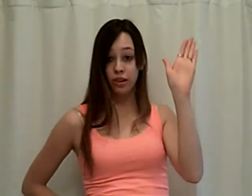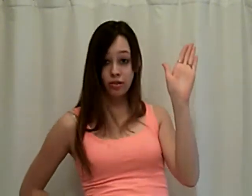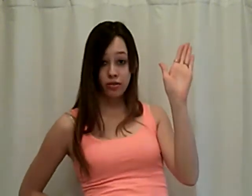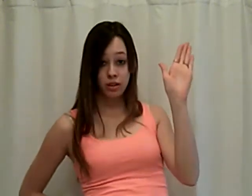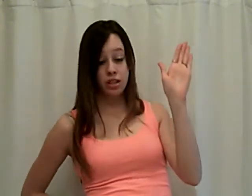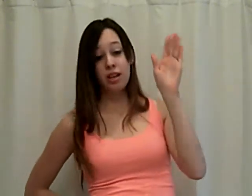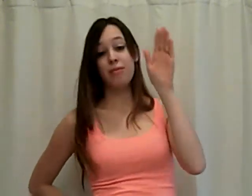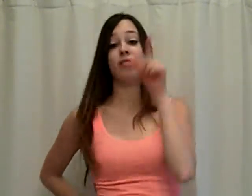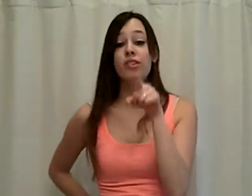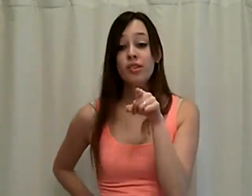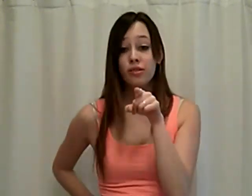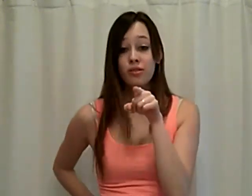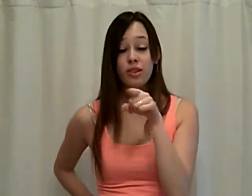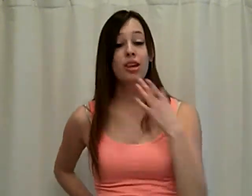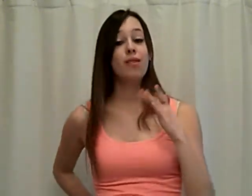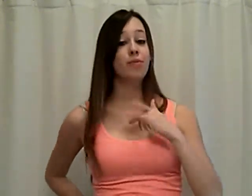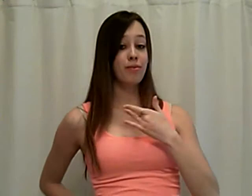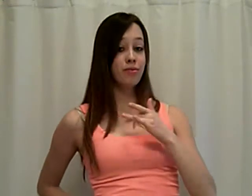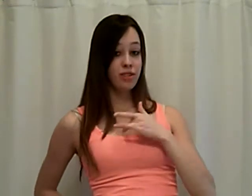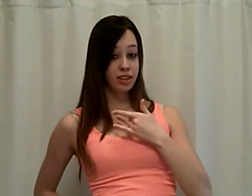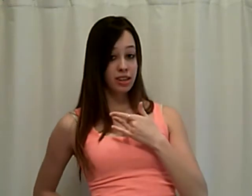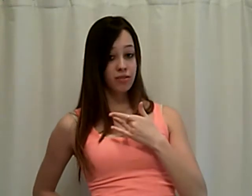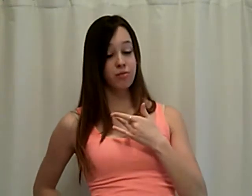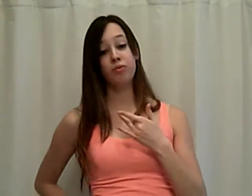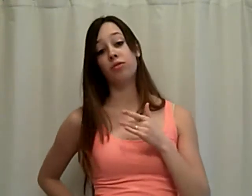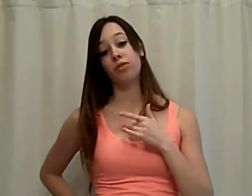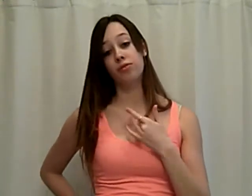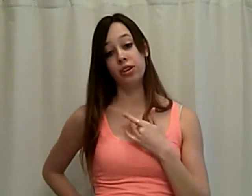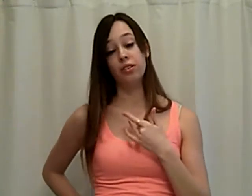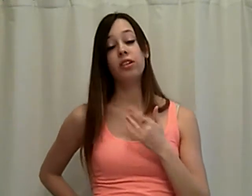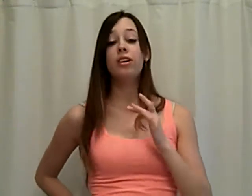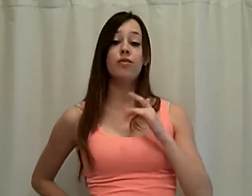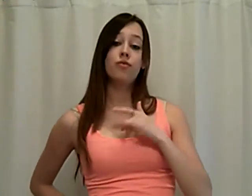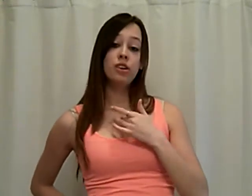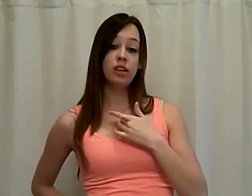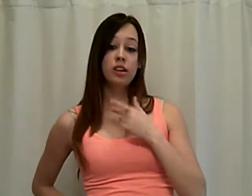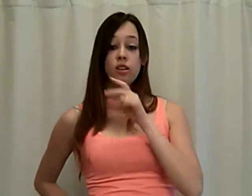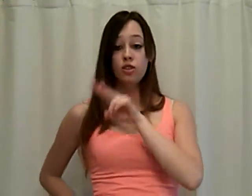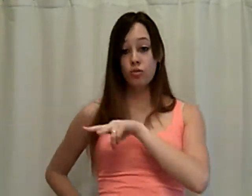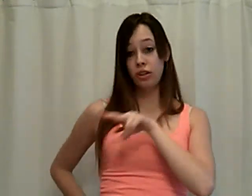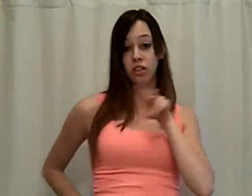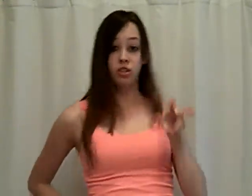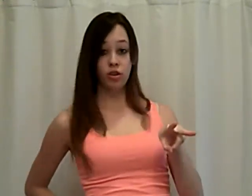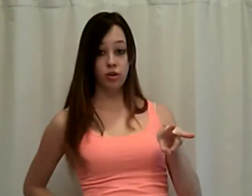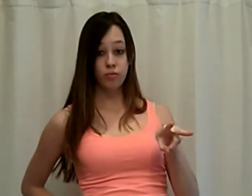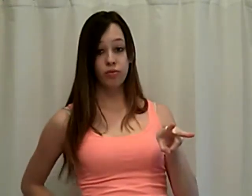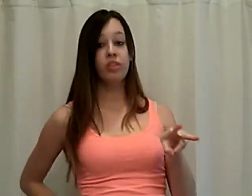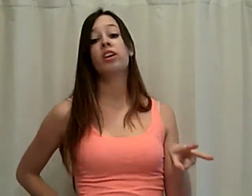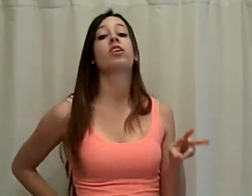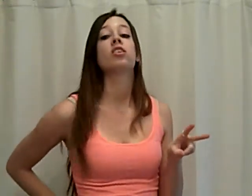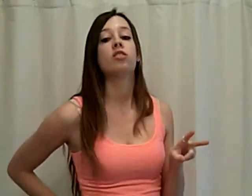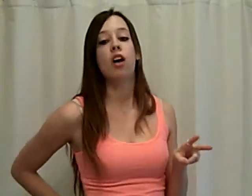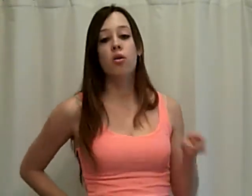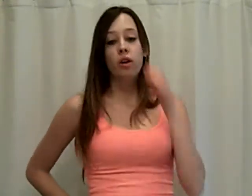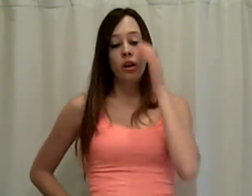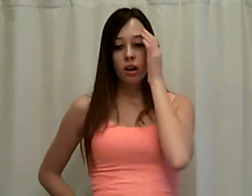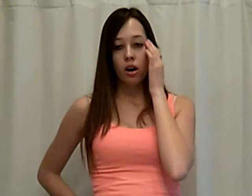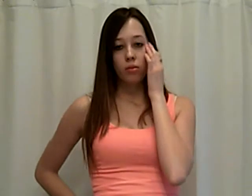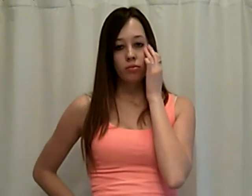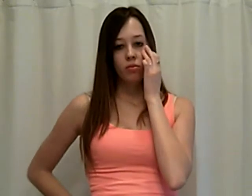know about you, but I'm feeling, from before, feeling 22. So, if